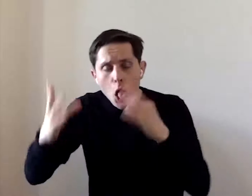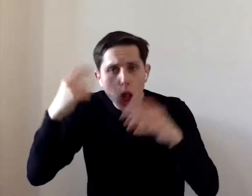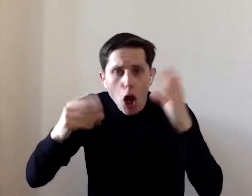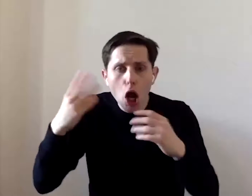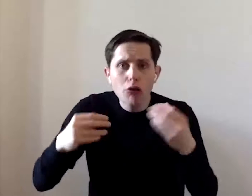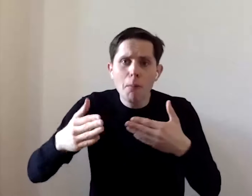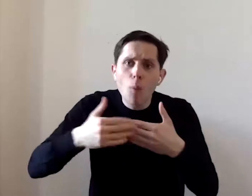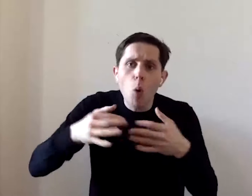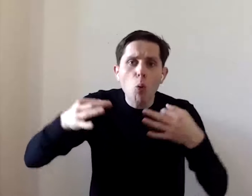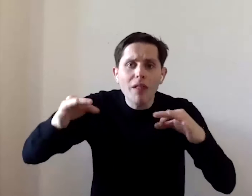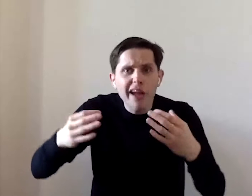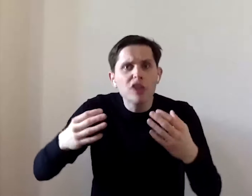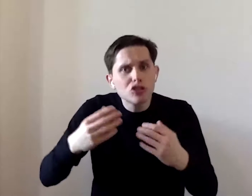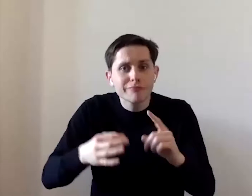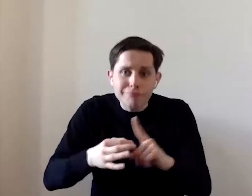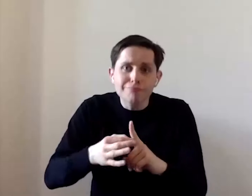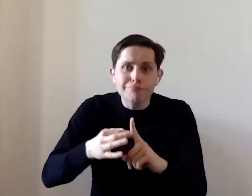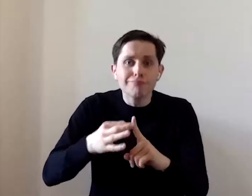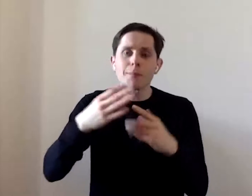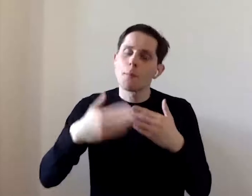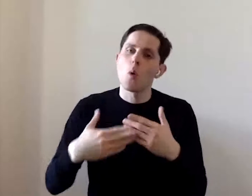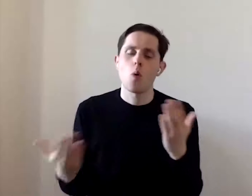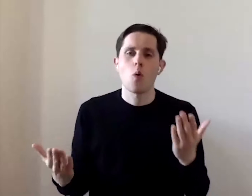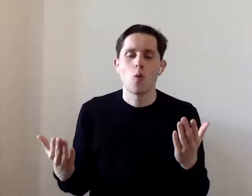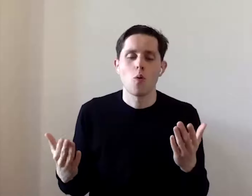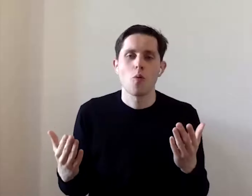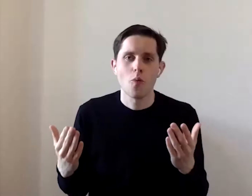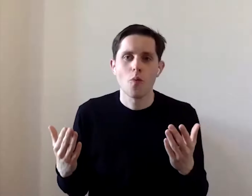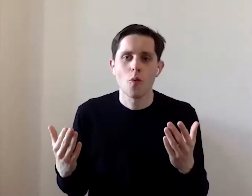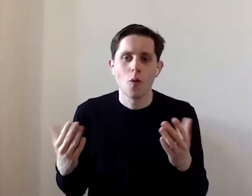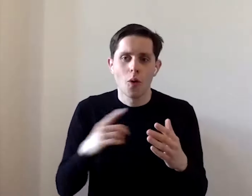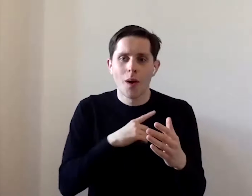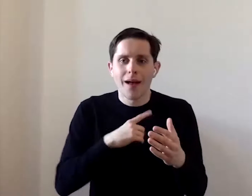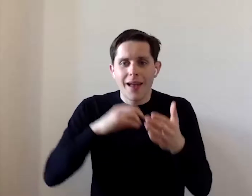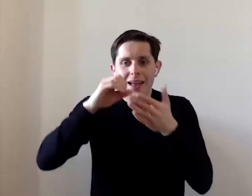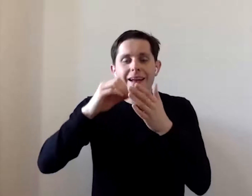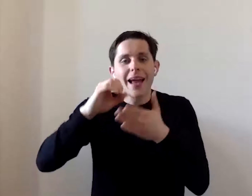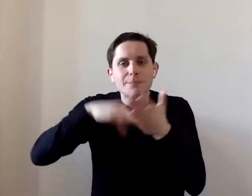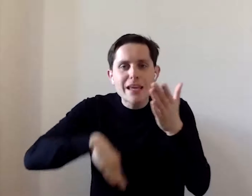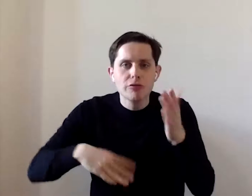you continue getting further qualifications through your profession. Often there is